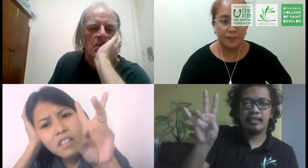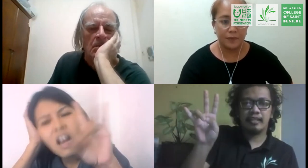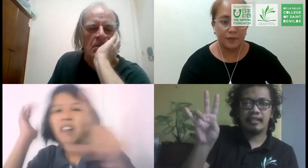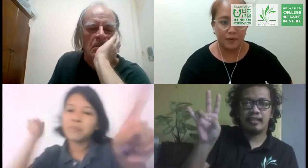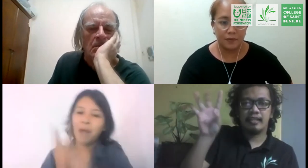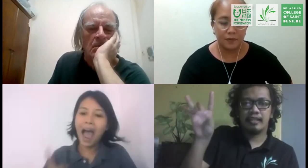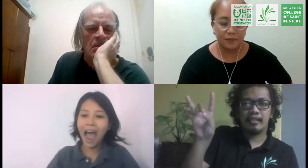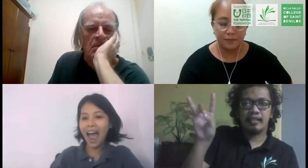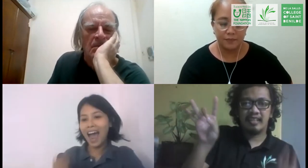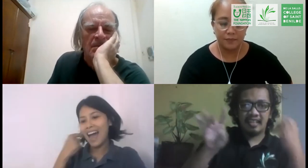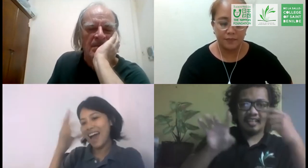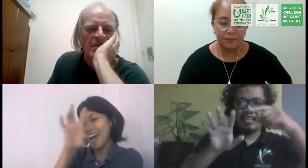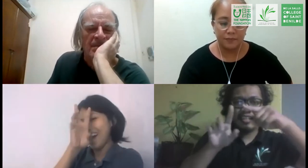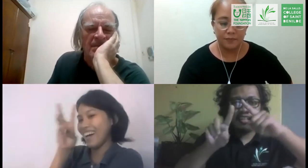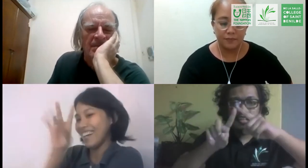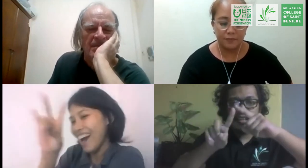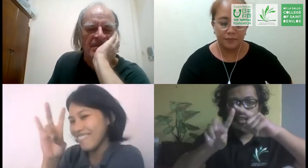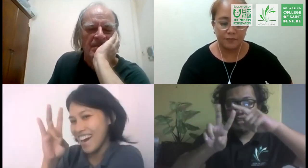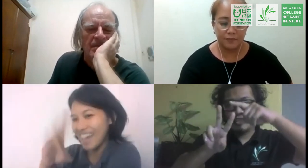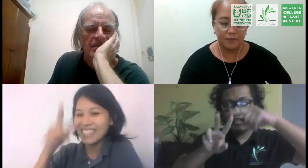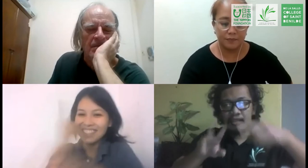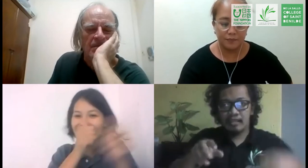So 6, 7, 8.